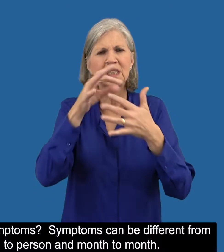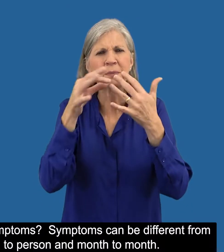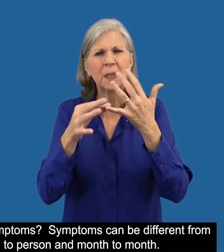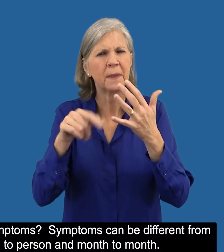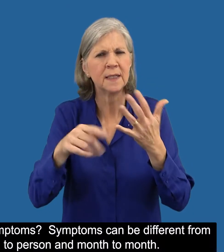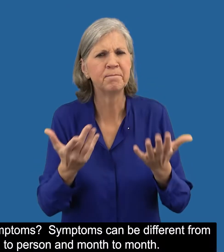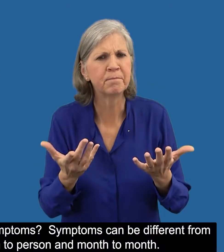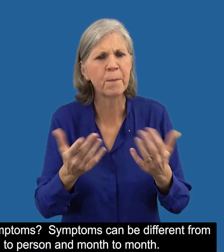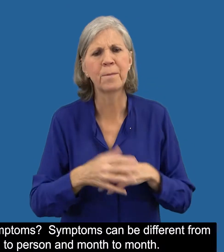What are the symptoms?